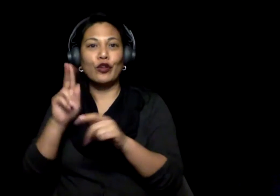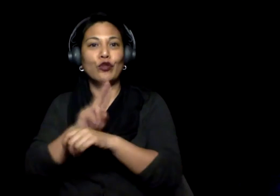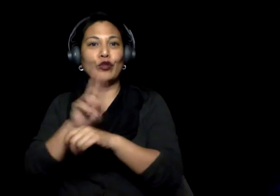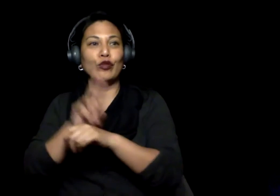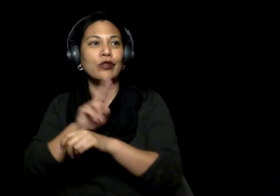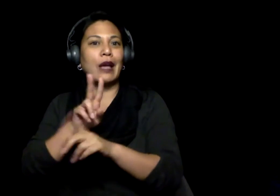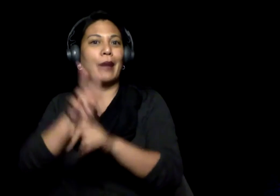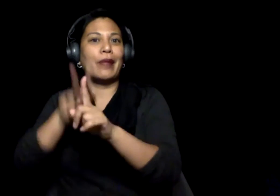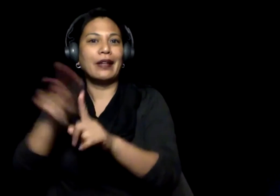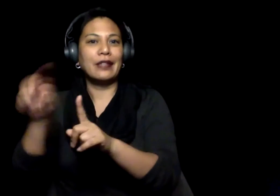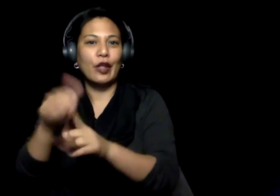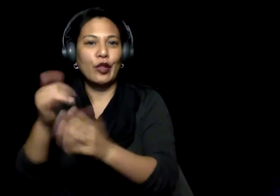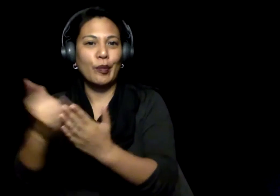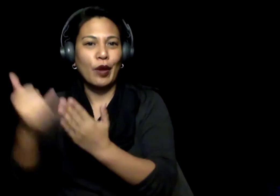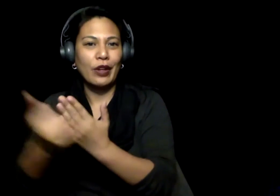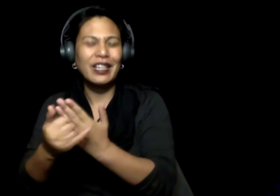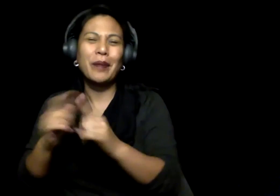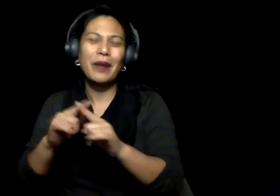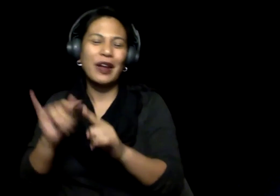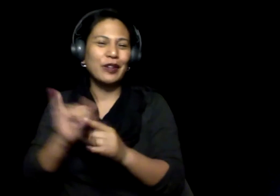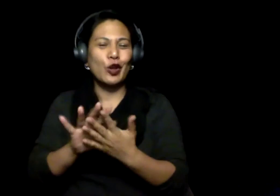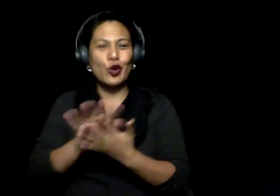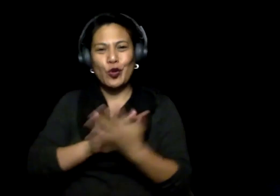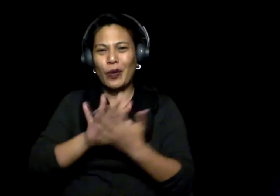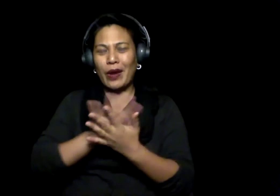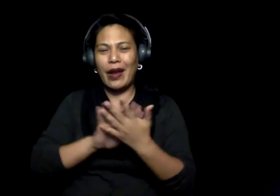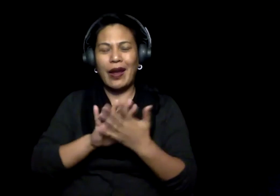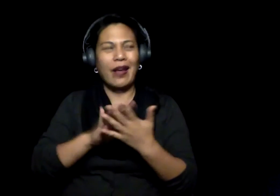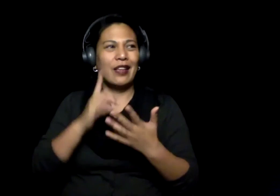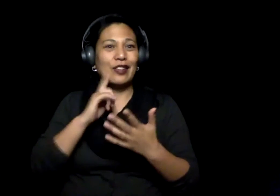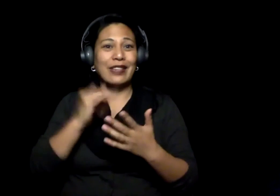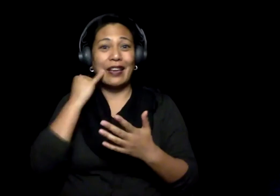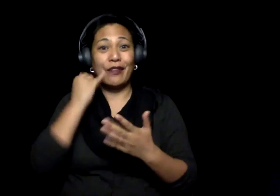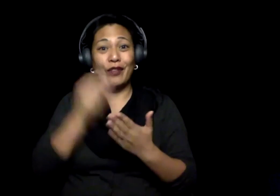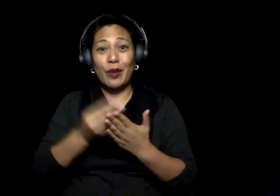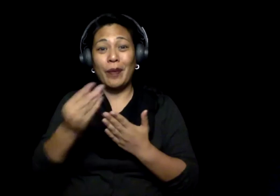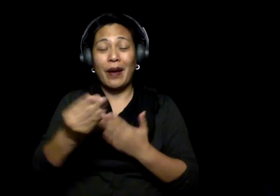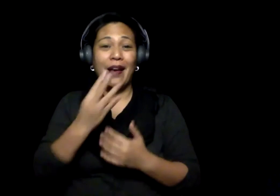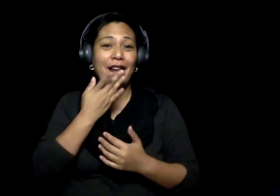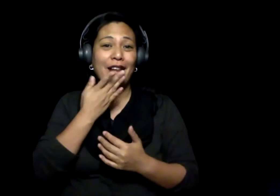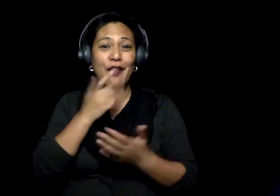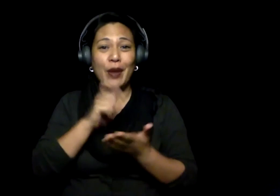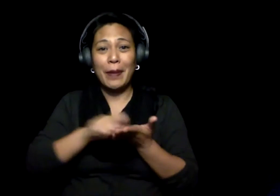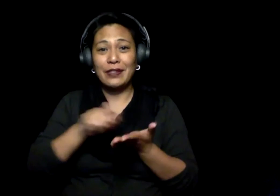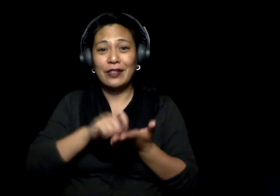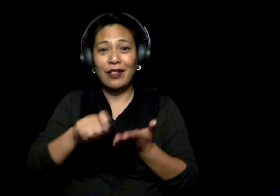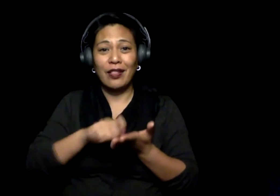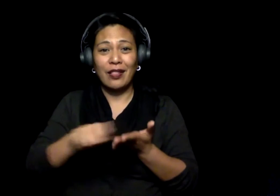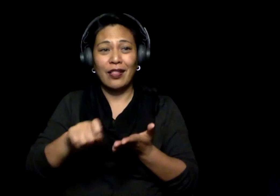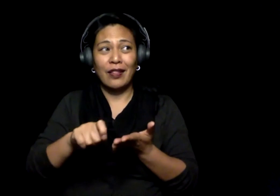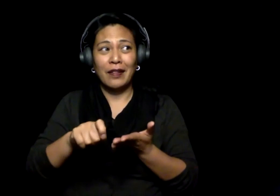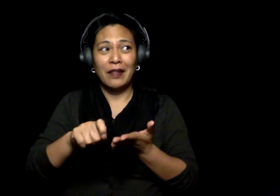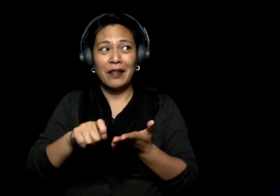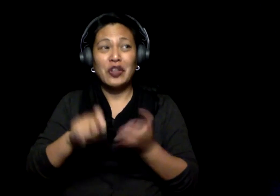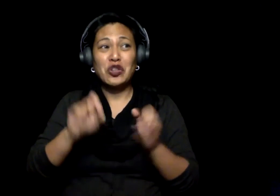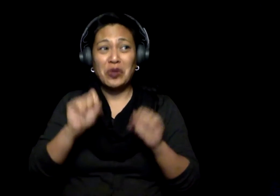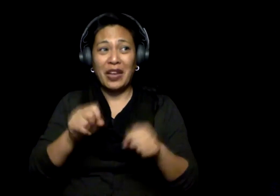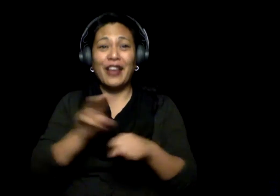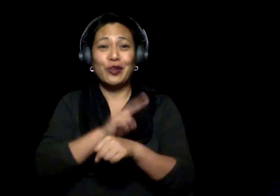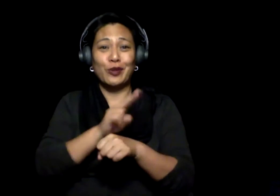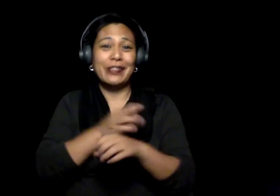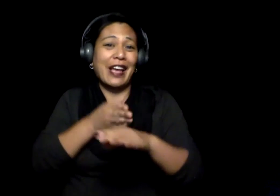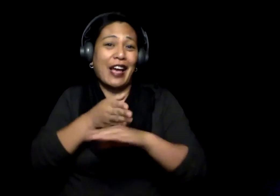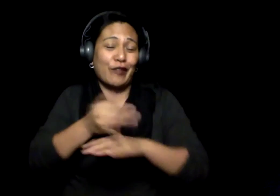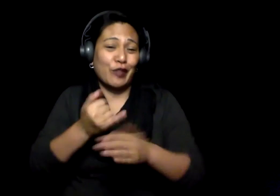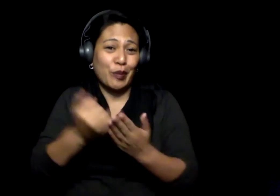But there's also lots of gray area. Like if you buy a whole bunch of colored pencils, they're probably going to have a pretty long life after this project. So that's